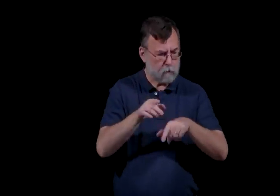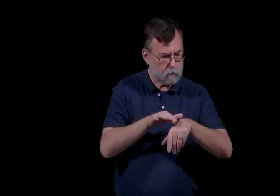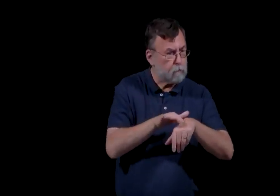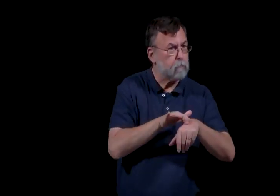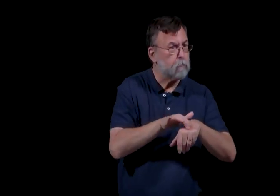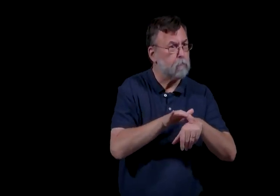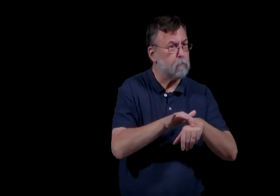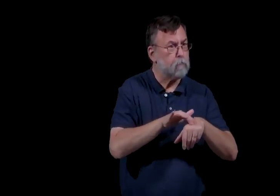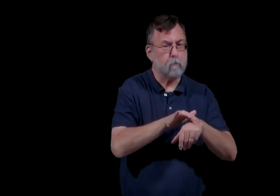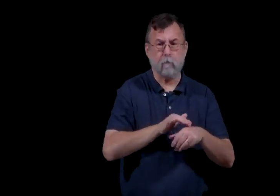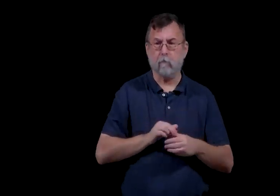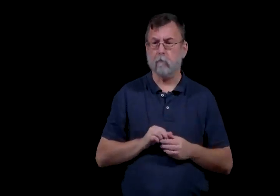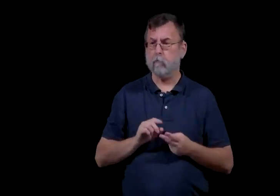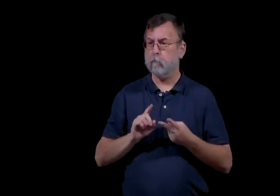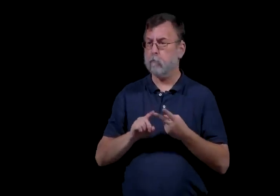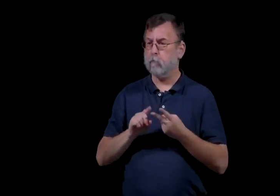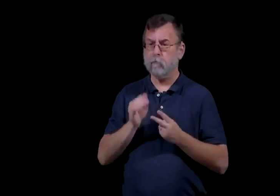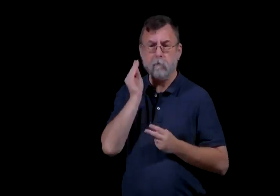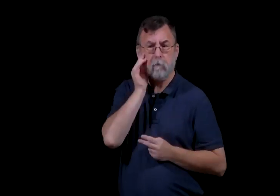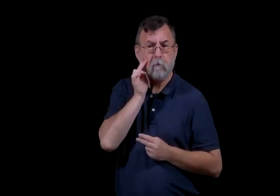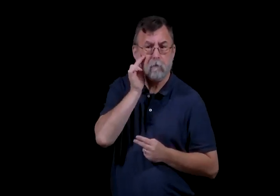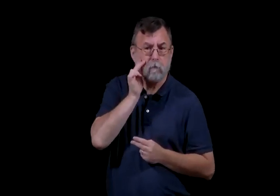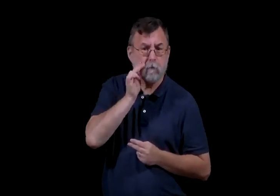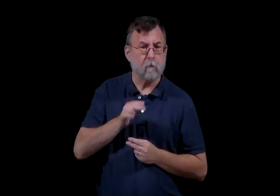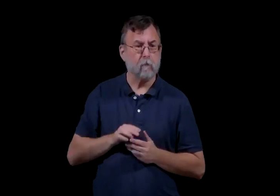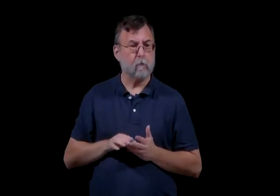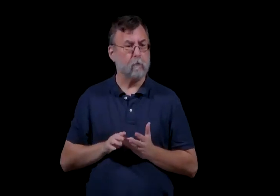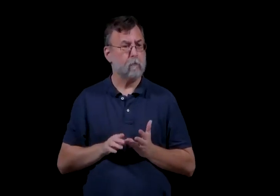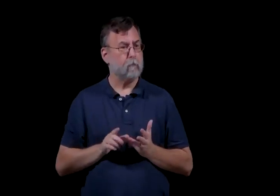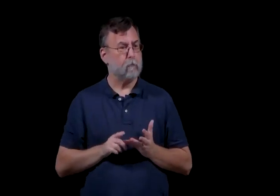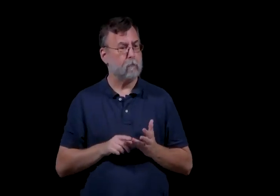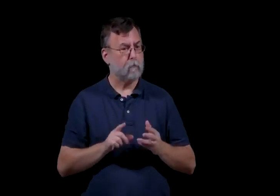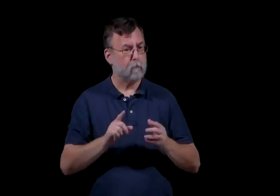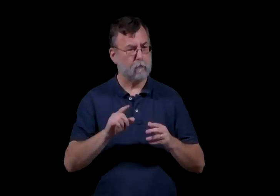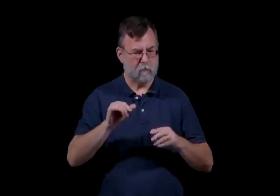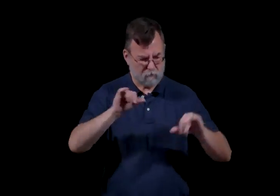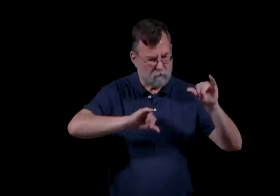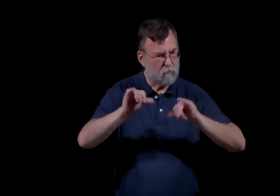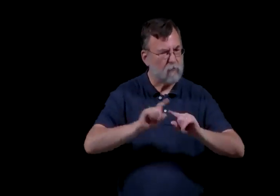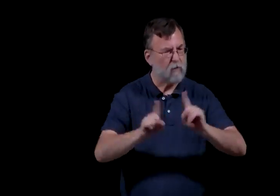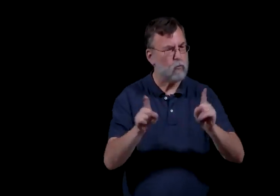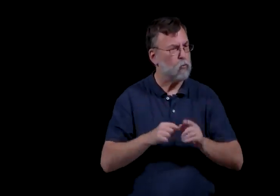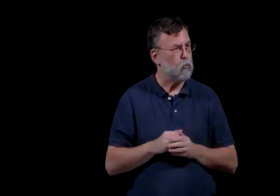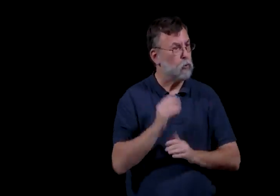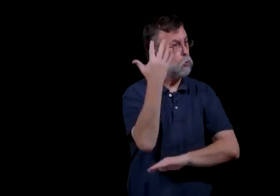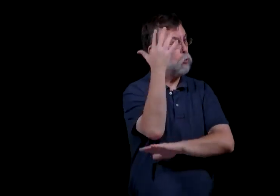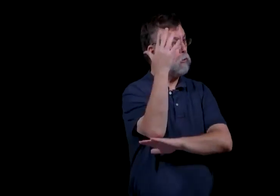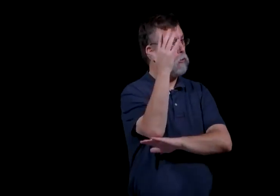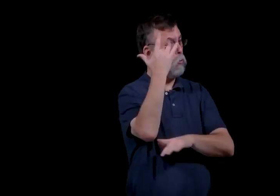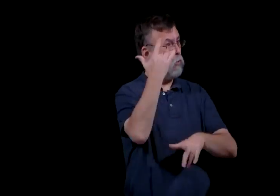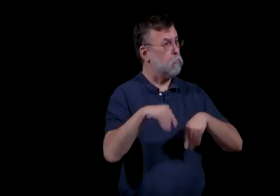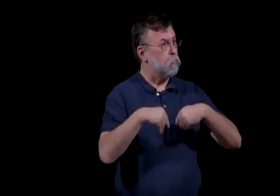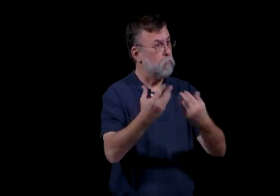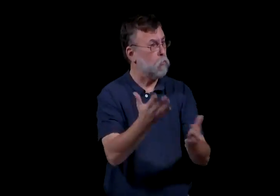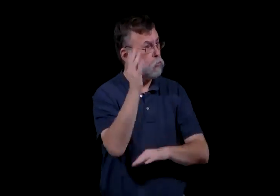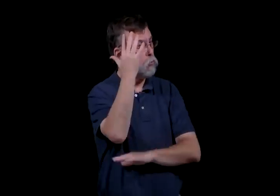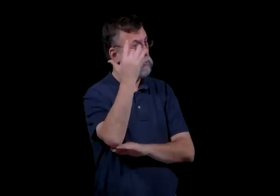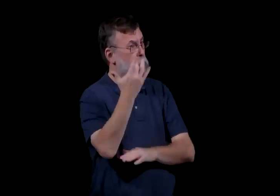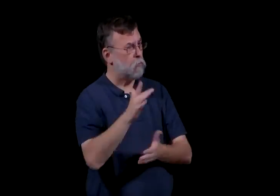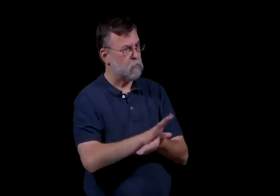In plants, we even use that for healing and for different diseases perhaps that we